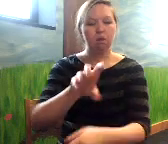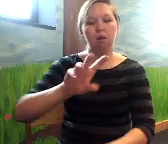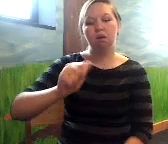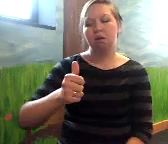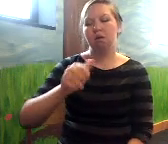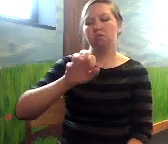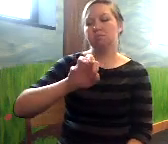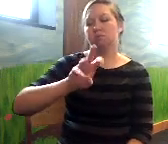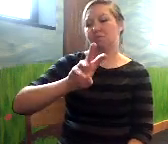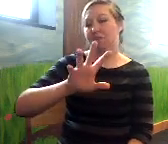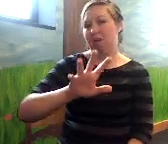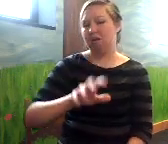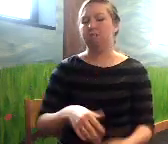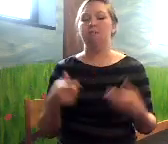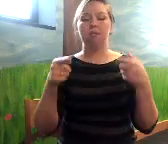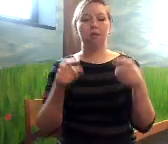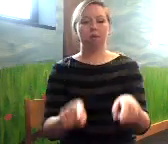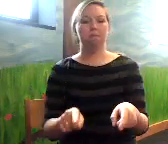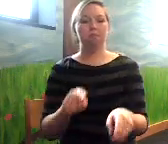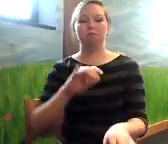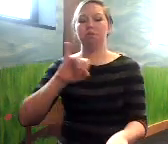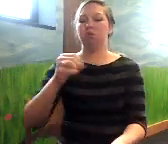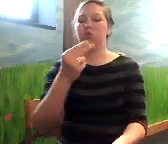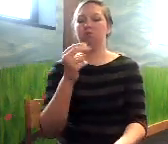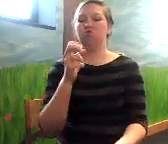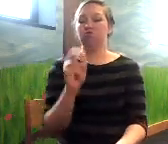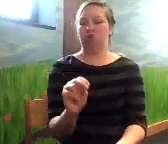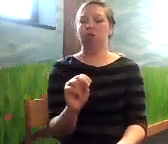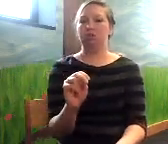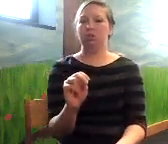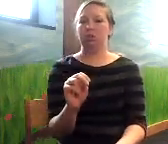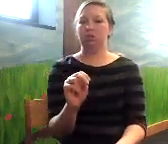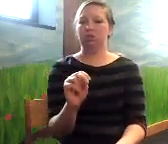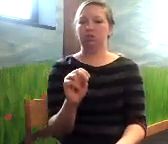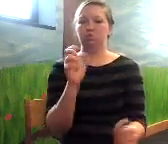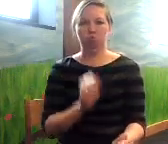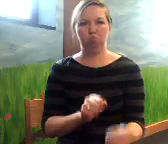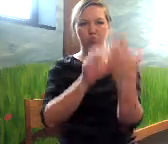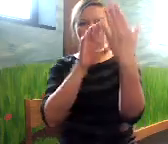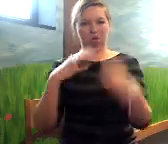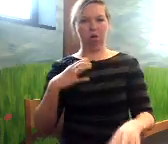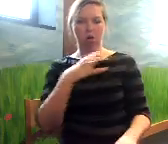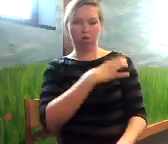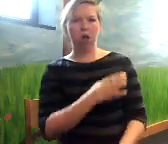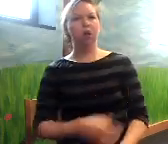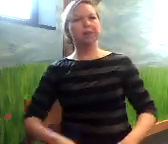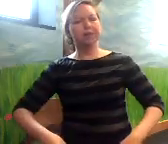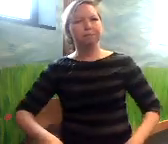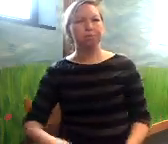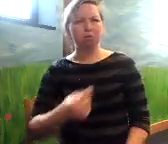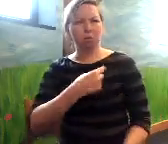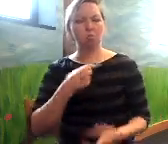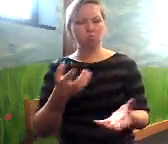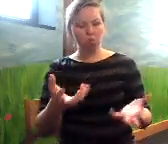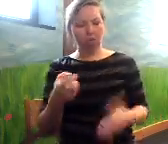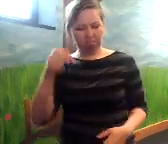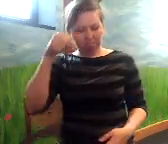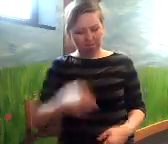support the government there and to resist northern aggression or northern communism from taking over the